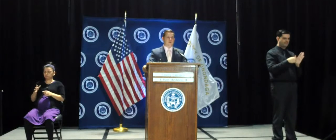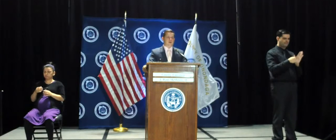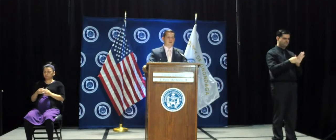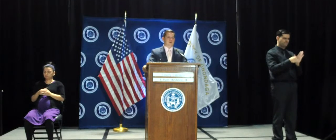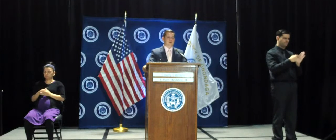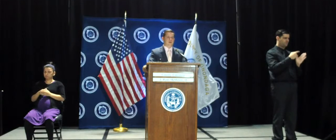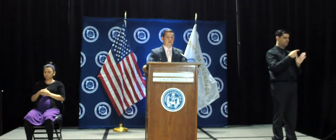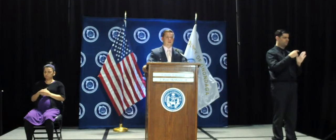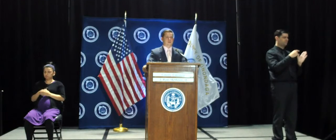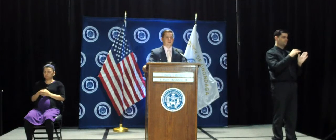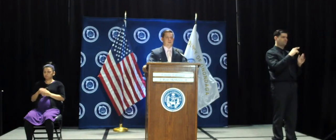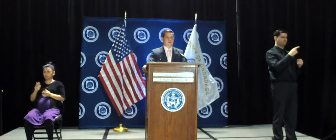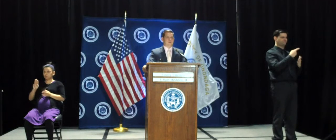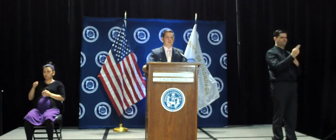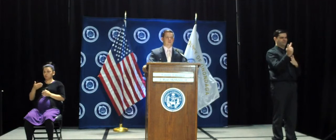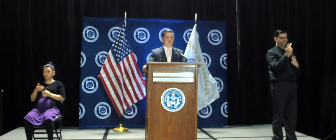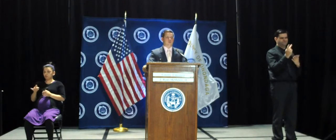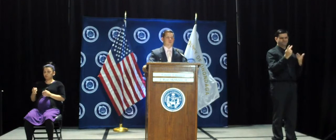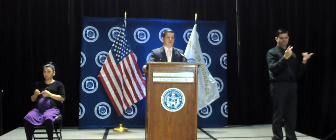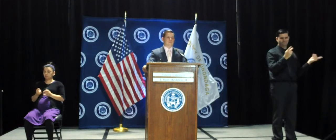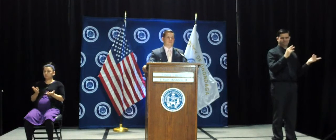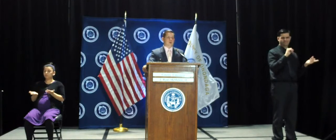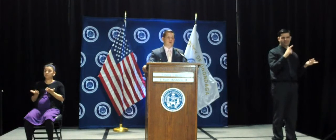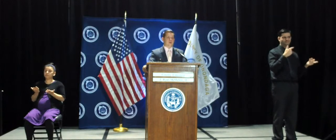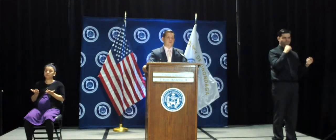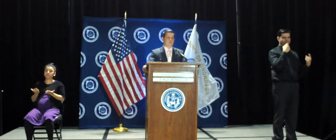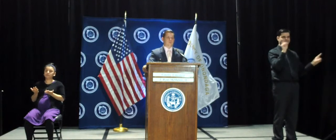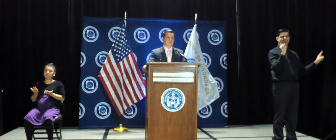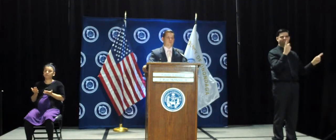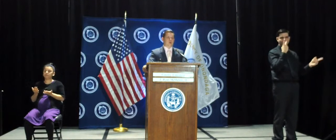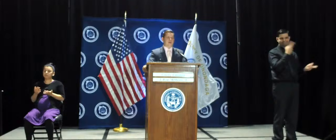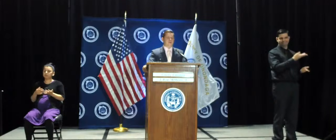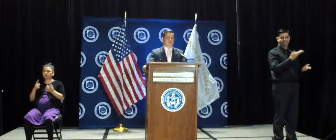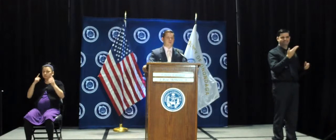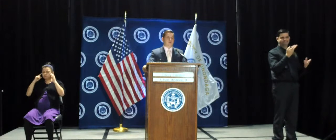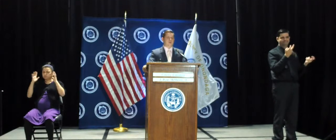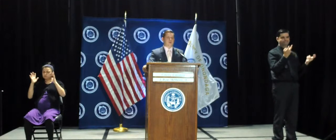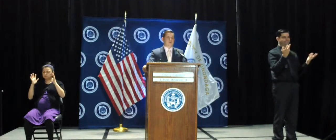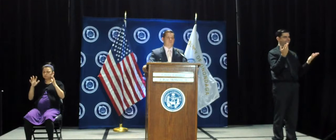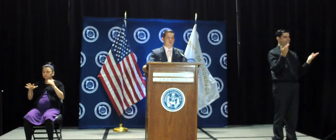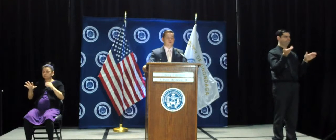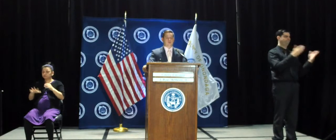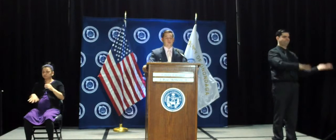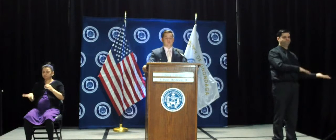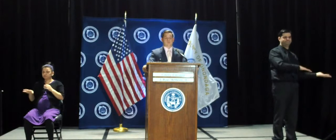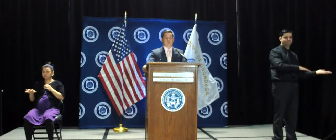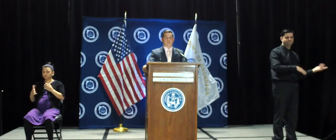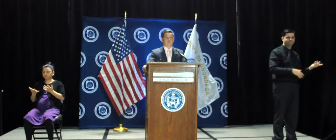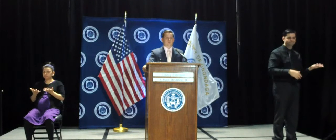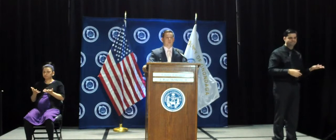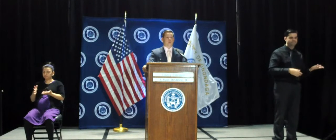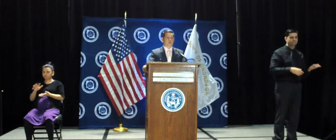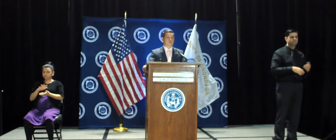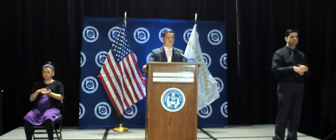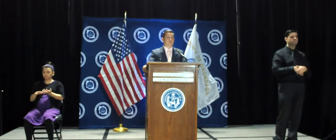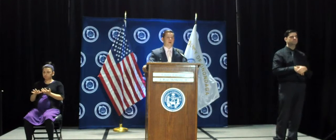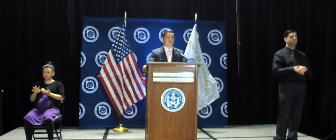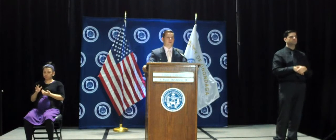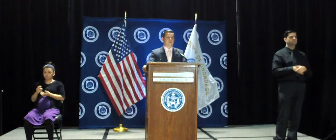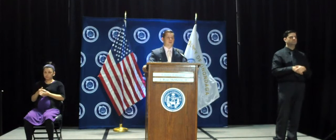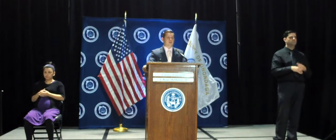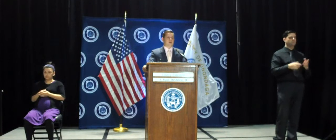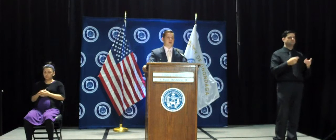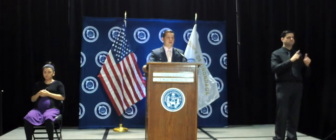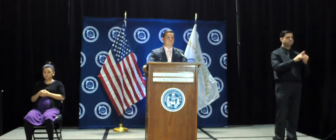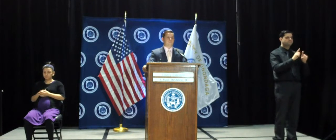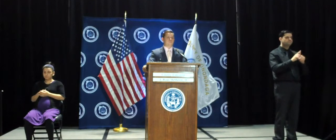town center, a mixed-use type project, or a mixed-use type employer-driven